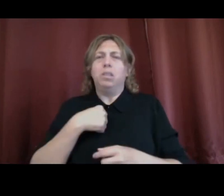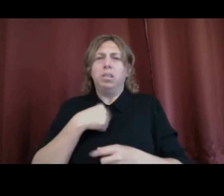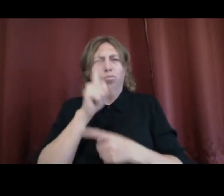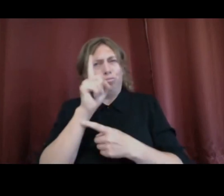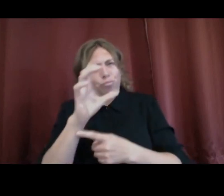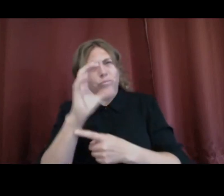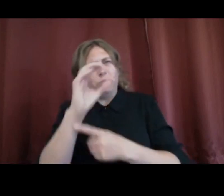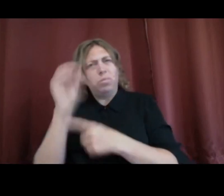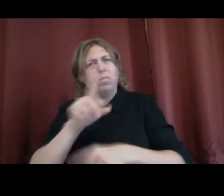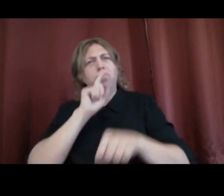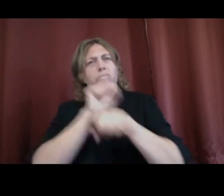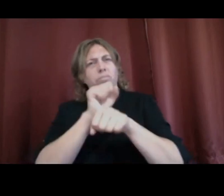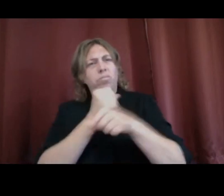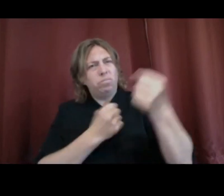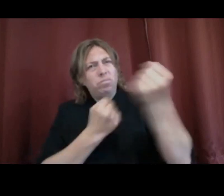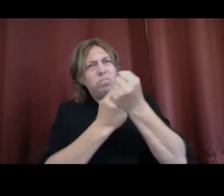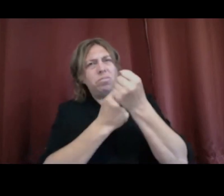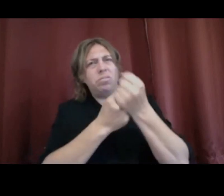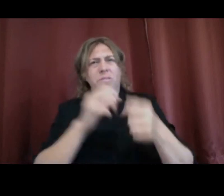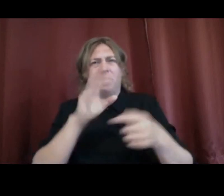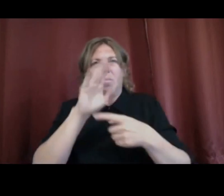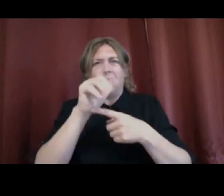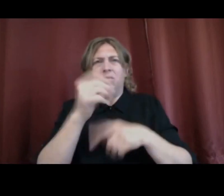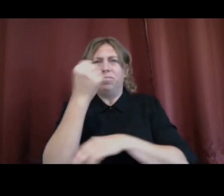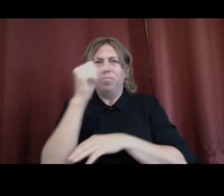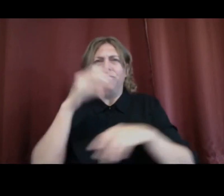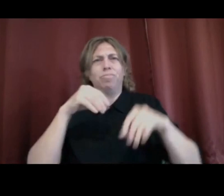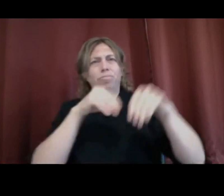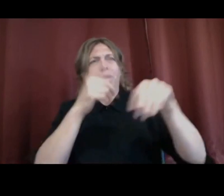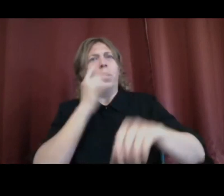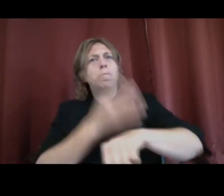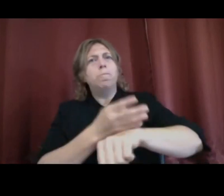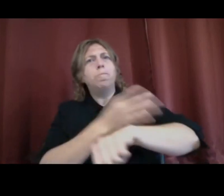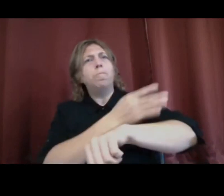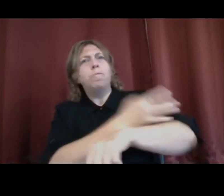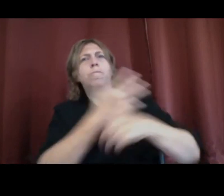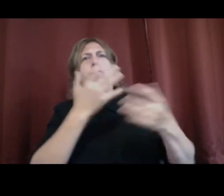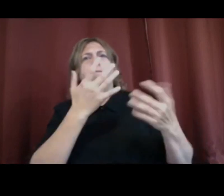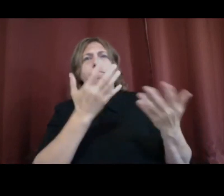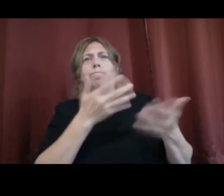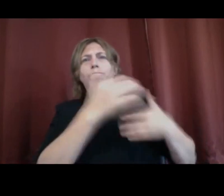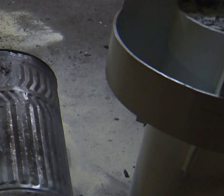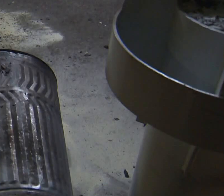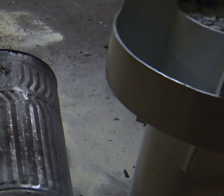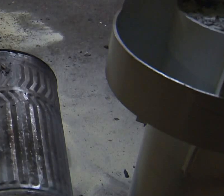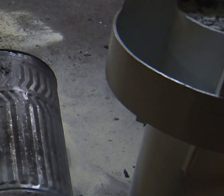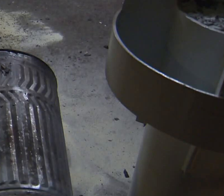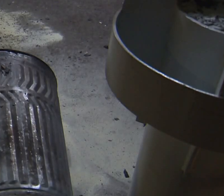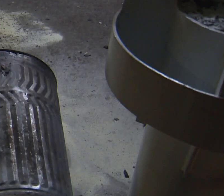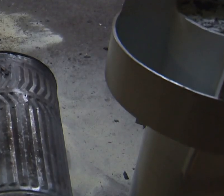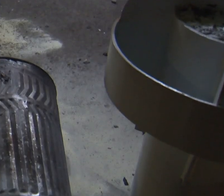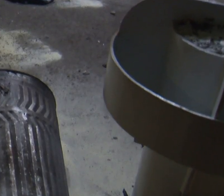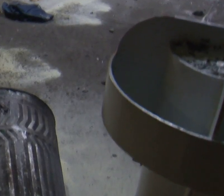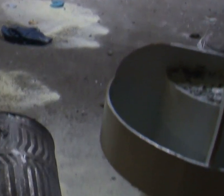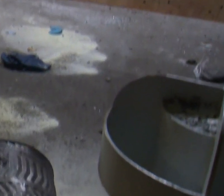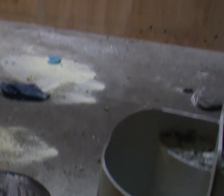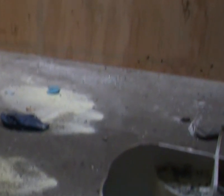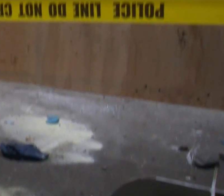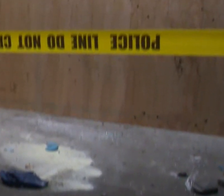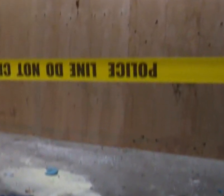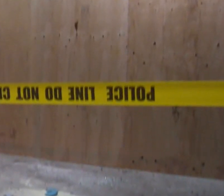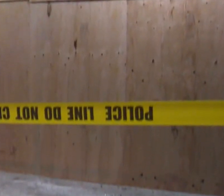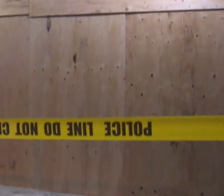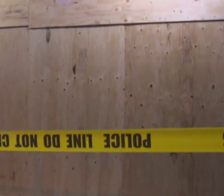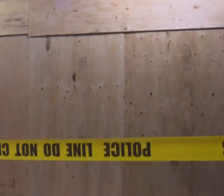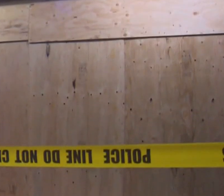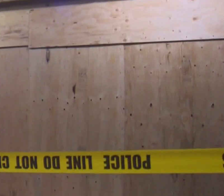making things better for us as minorities and making this city a better place, but this is not